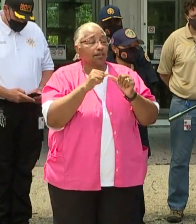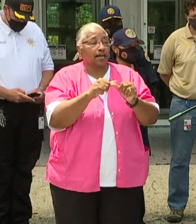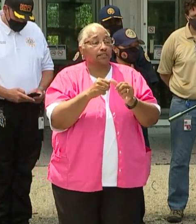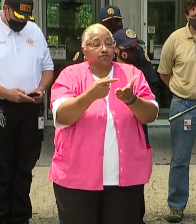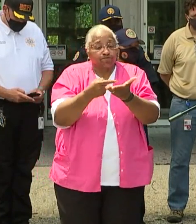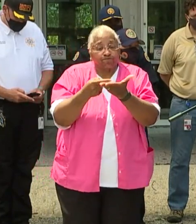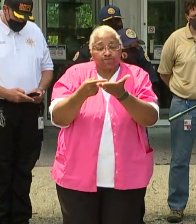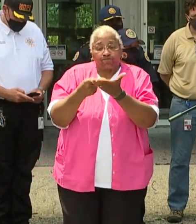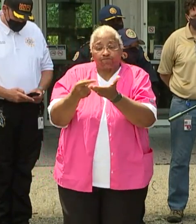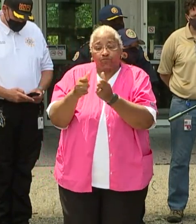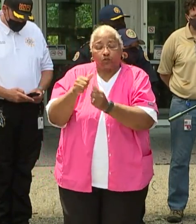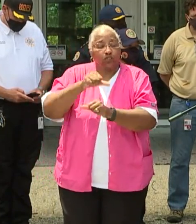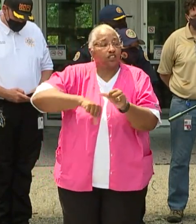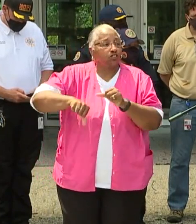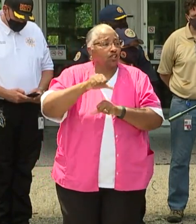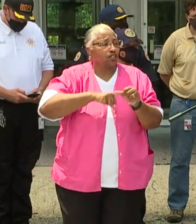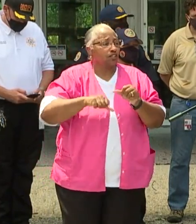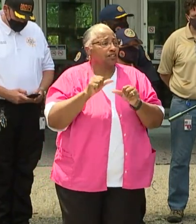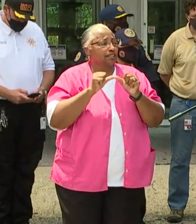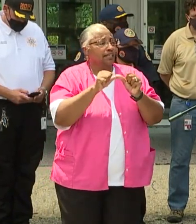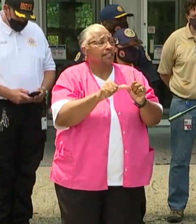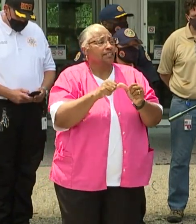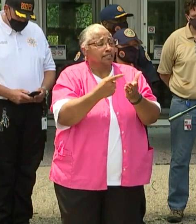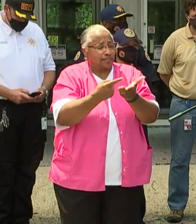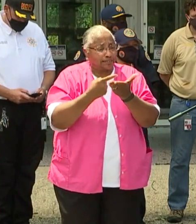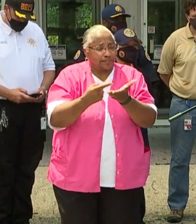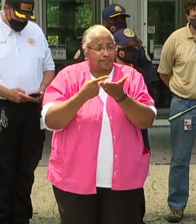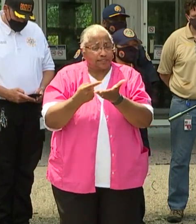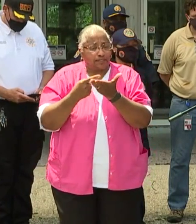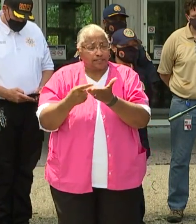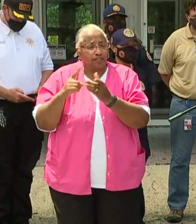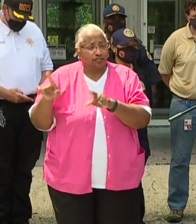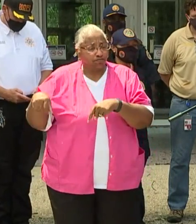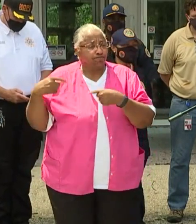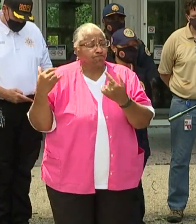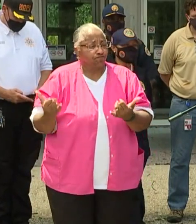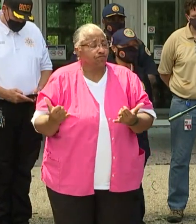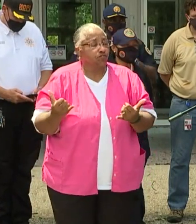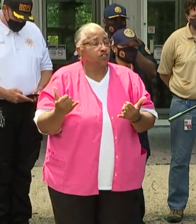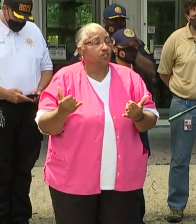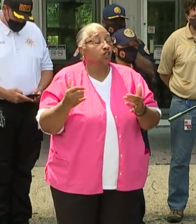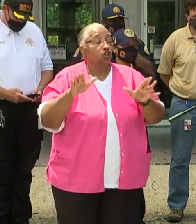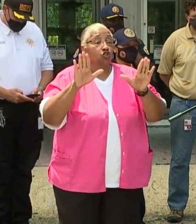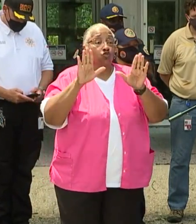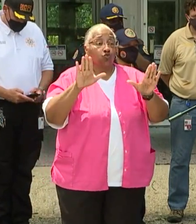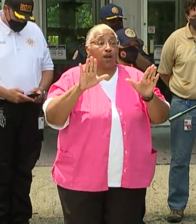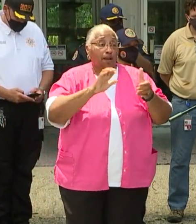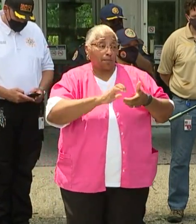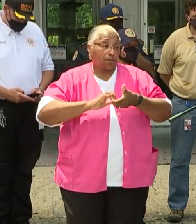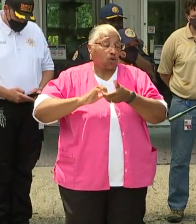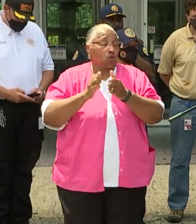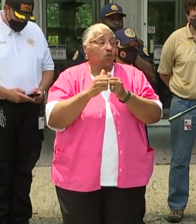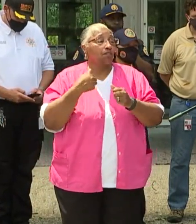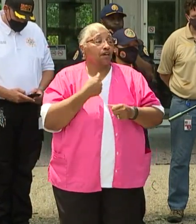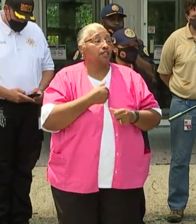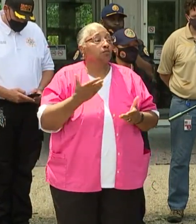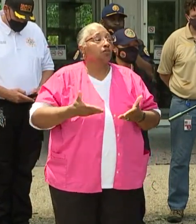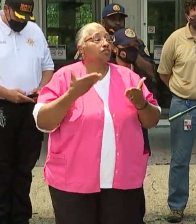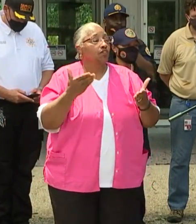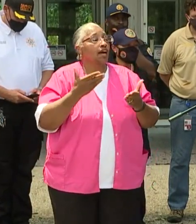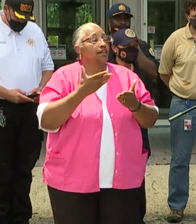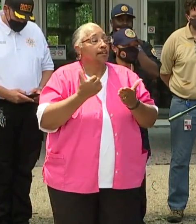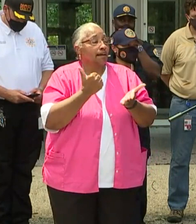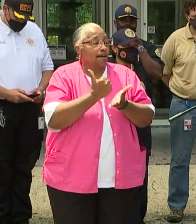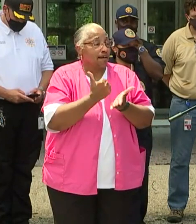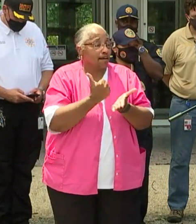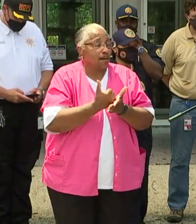and Water Board, constant communication throughout the event. They were great partners to us. They provided resources to us